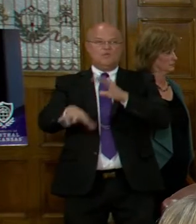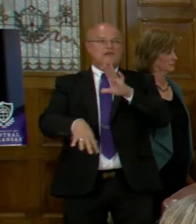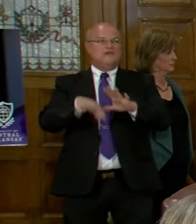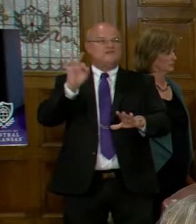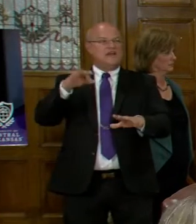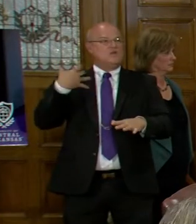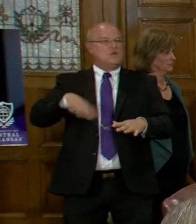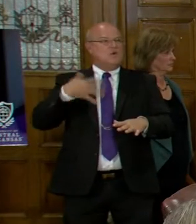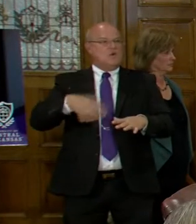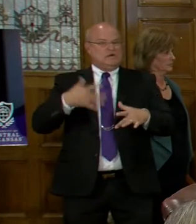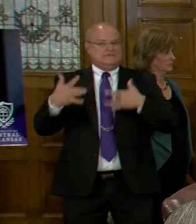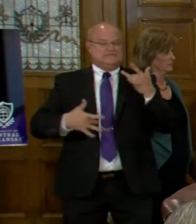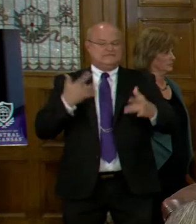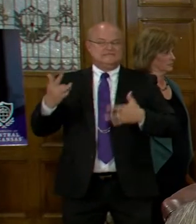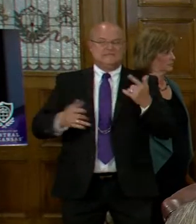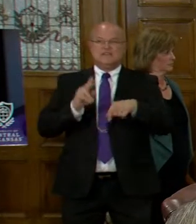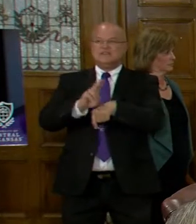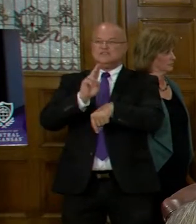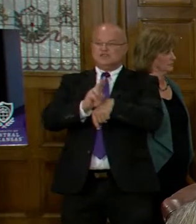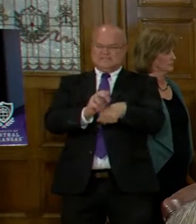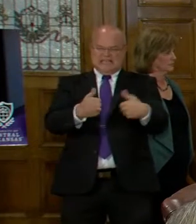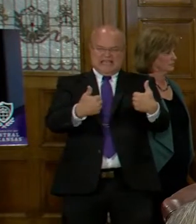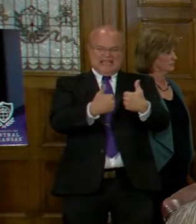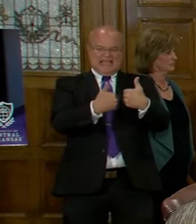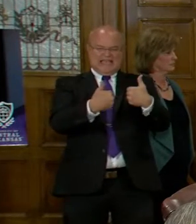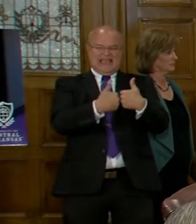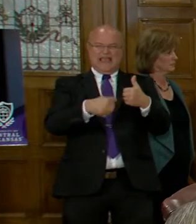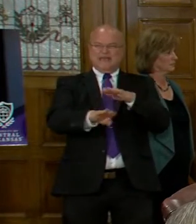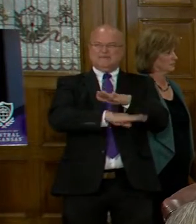be particularly effective is to use game-based learning.